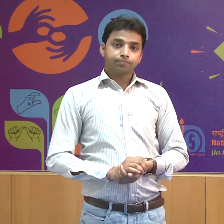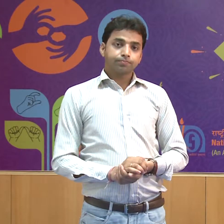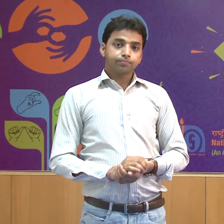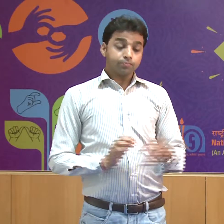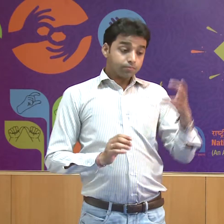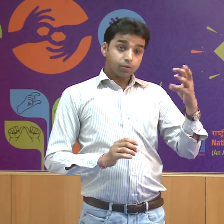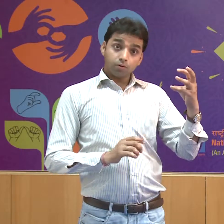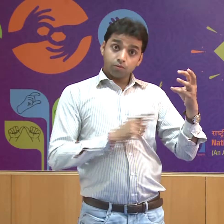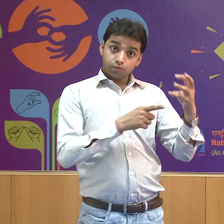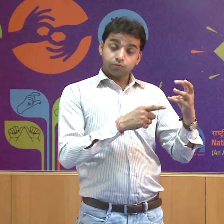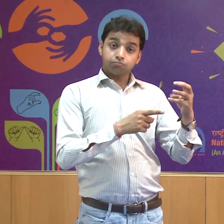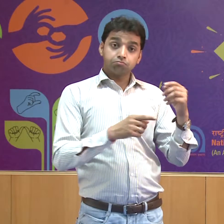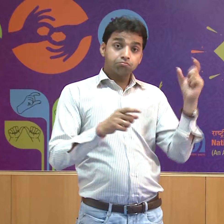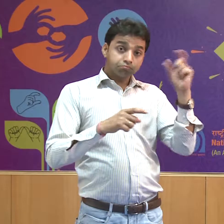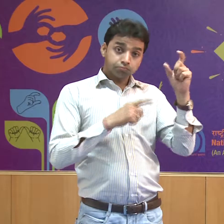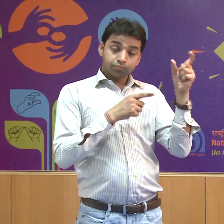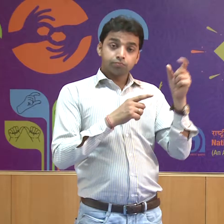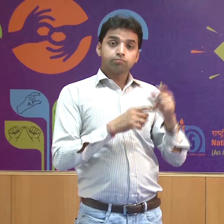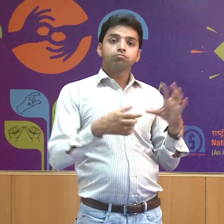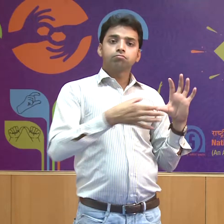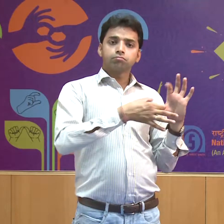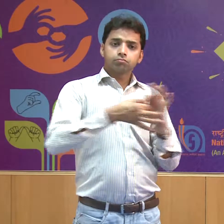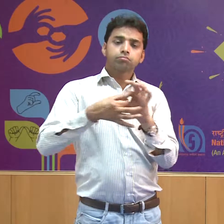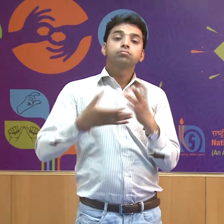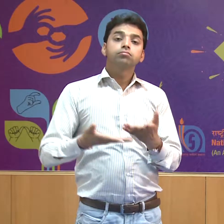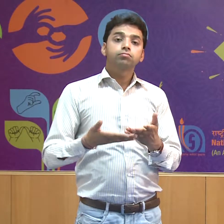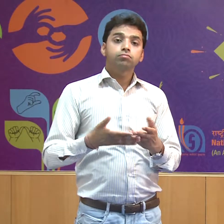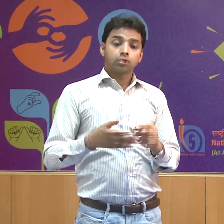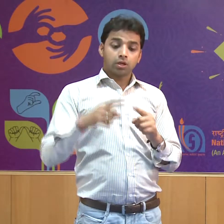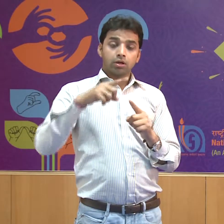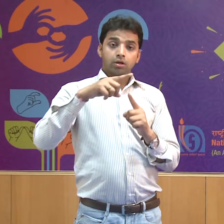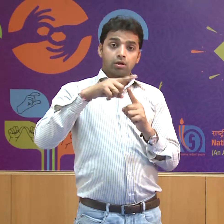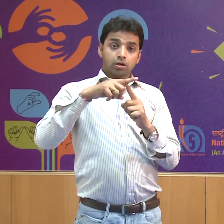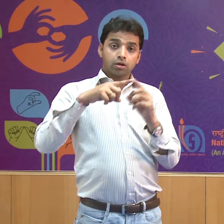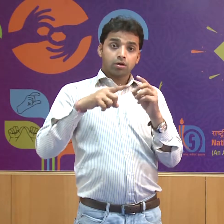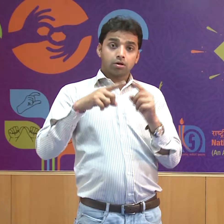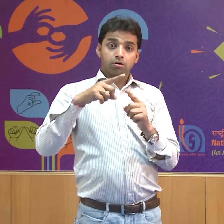Fourth type of institutions were attached to the tombs of famous peoples.